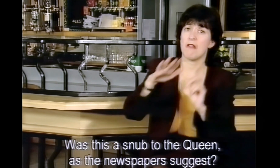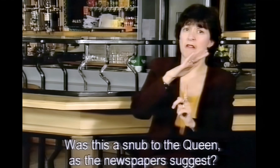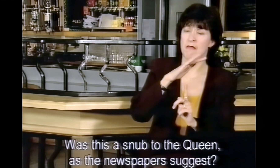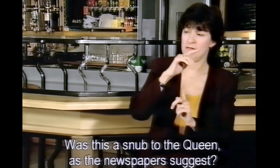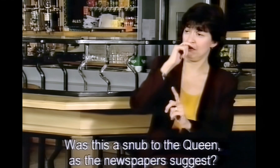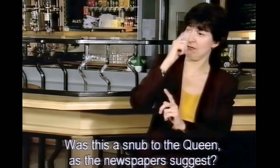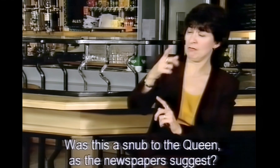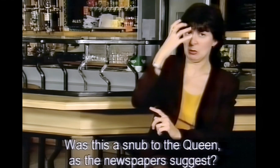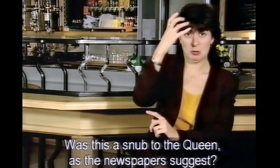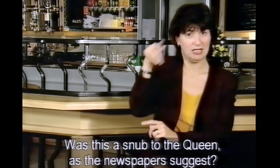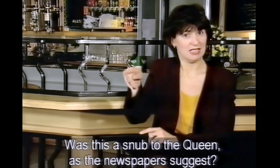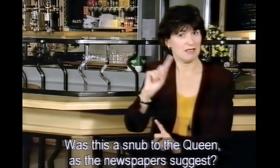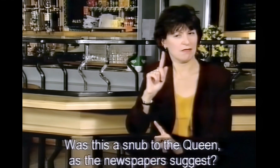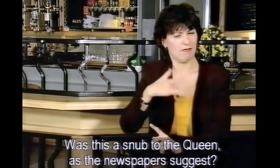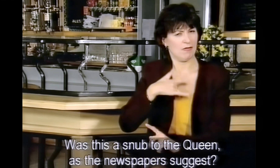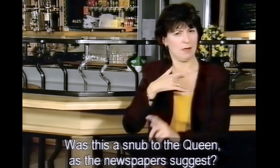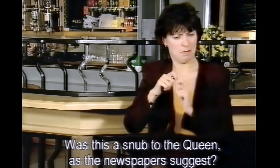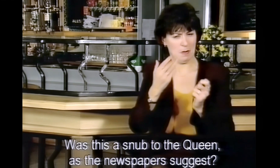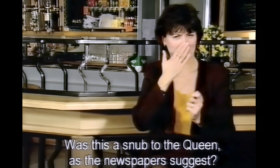Indian government, as the newspapers suggest?